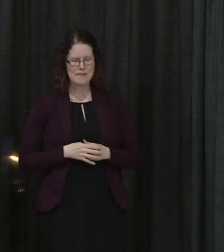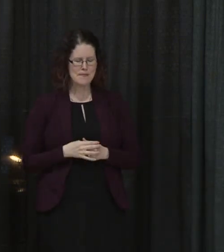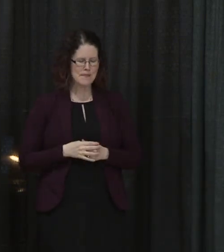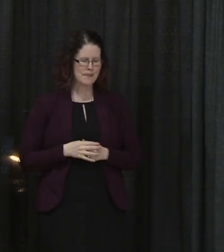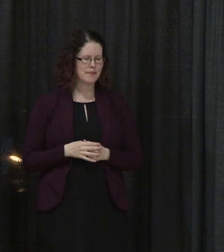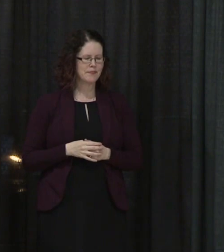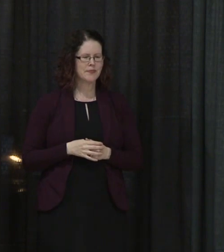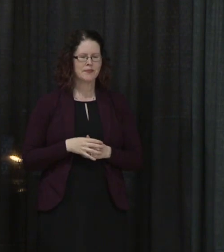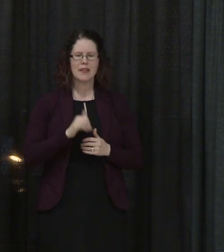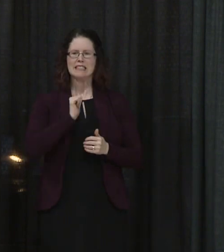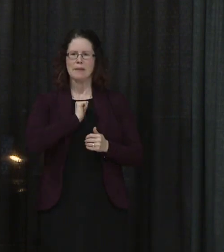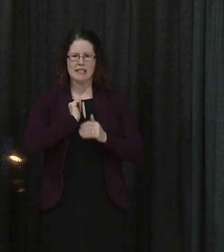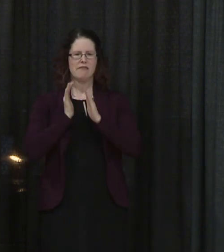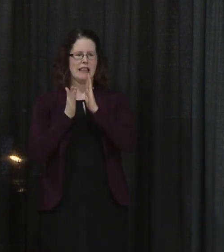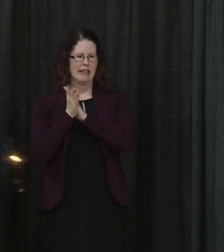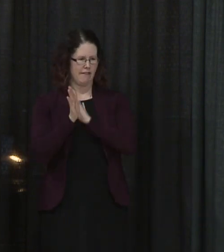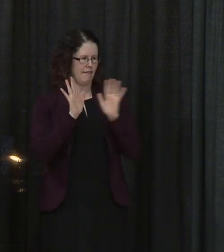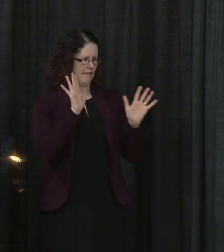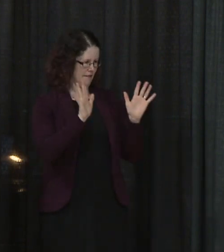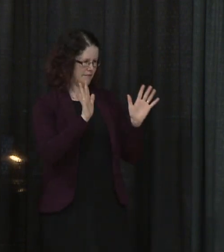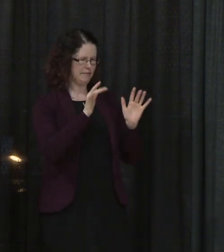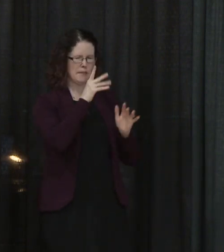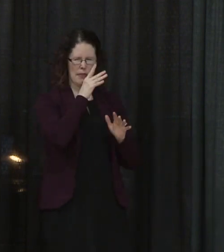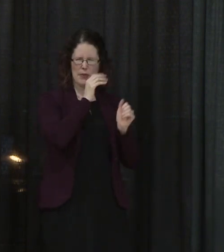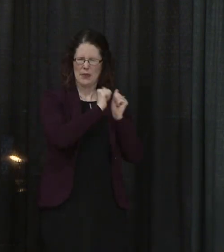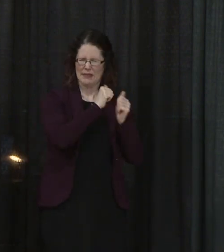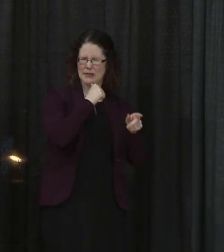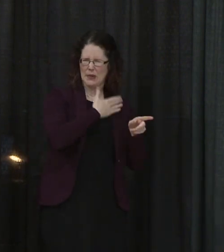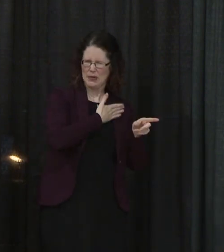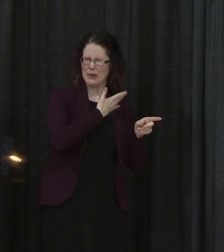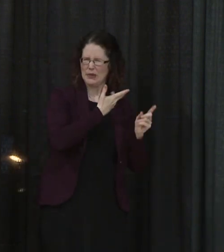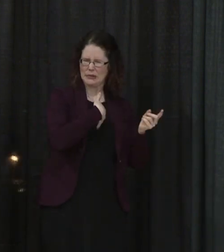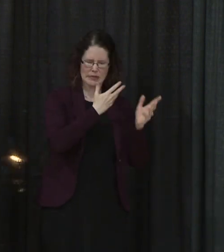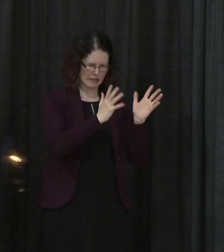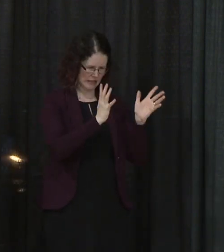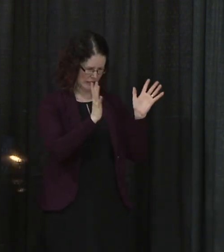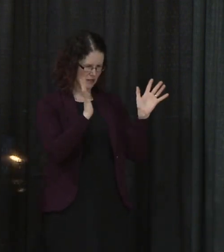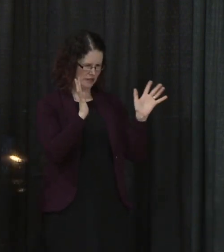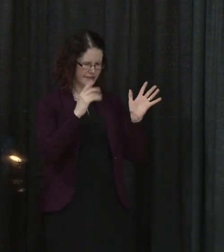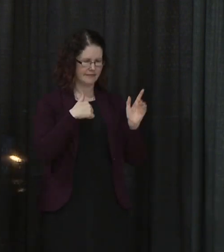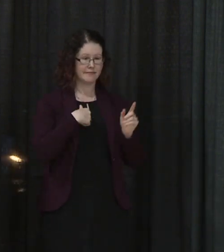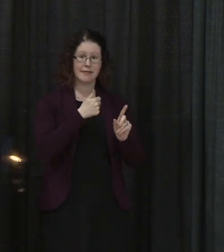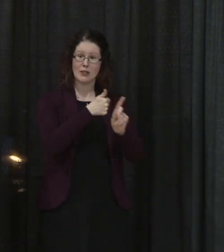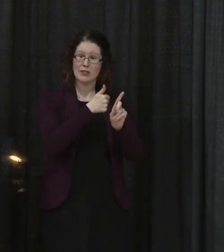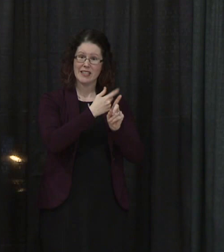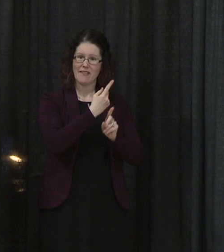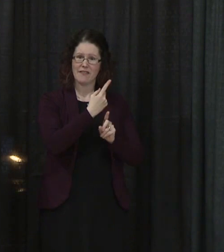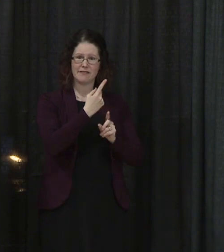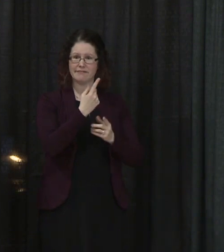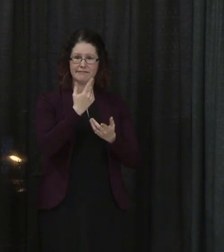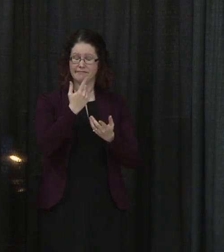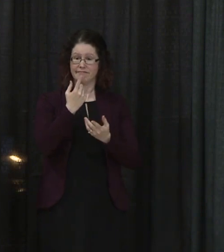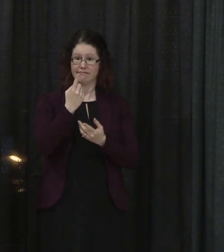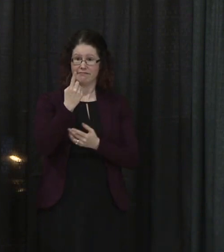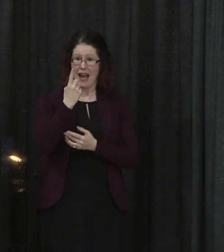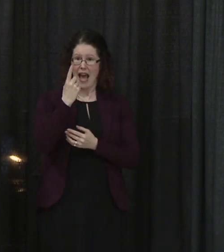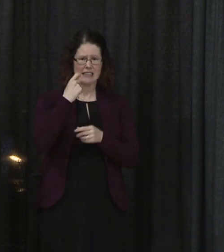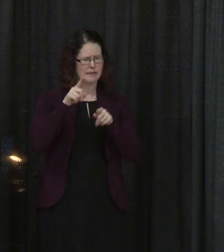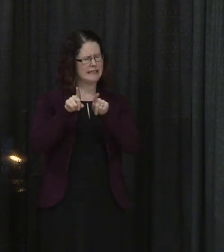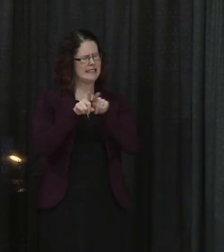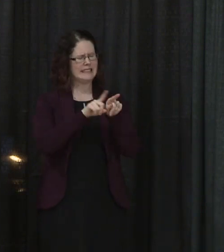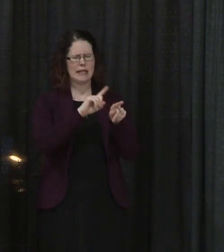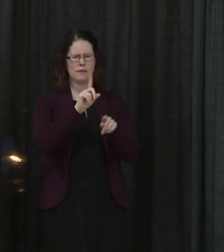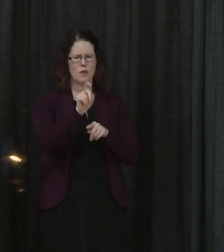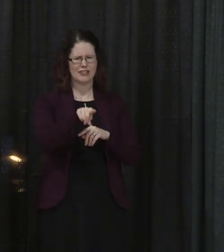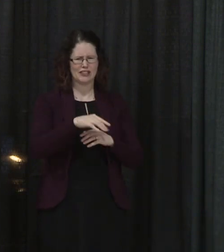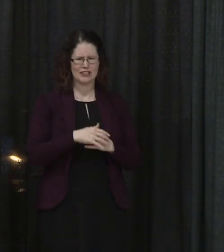about to leave her and her mother in the emergency room, she asked me the same question that I asked that registered nurse so many years ago.